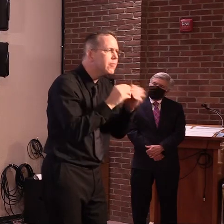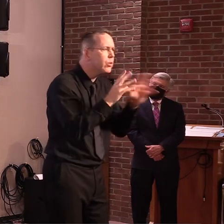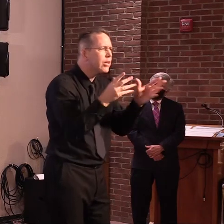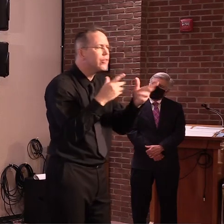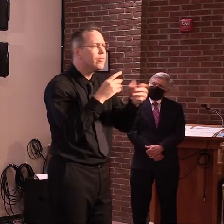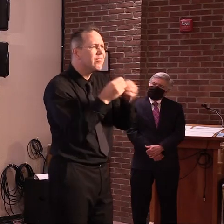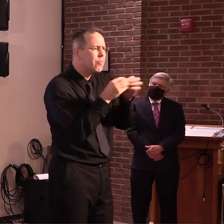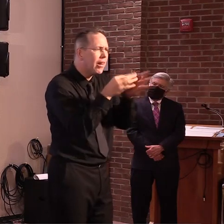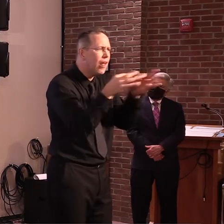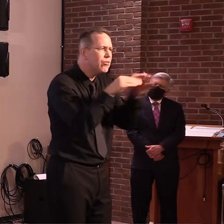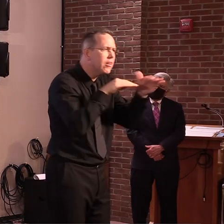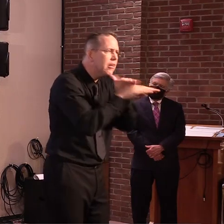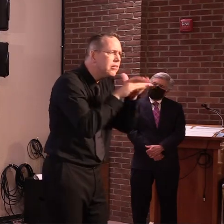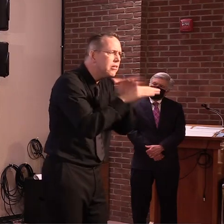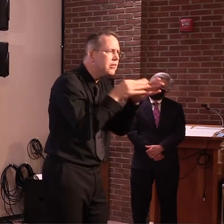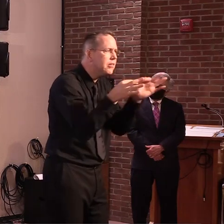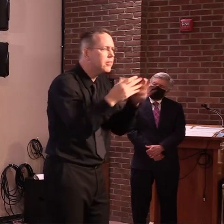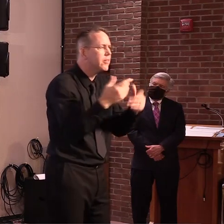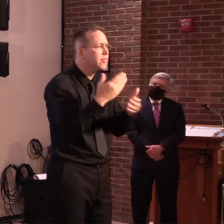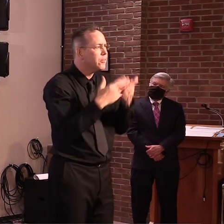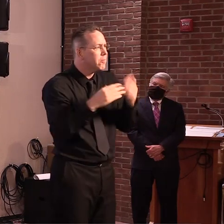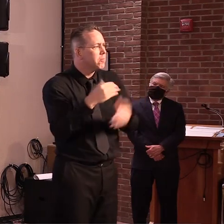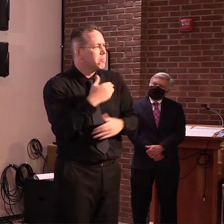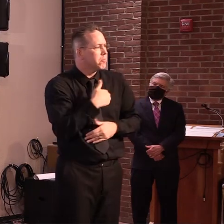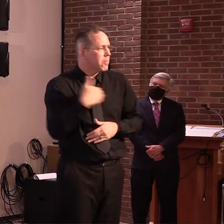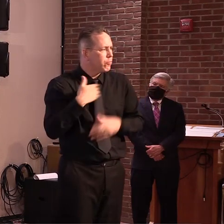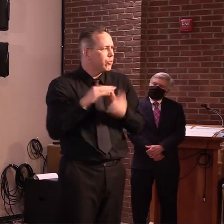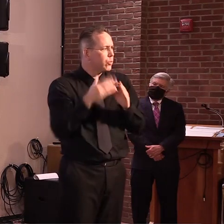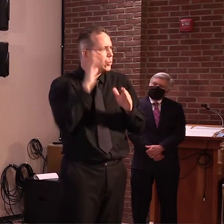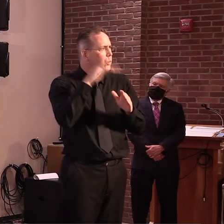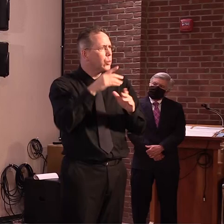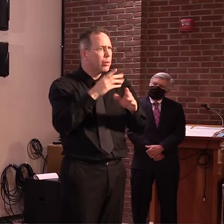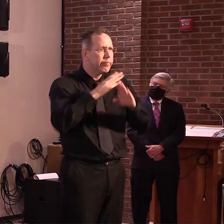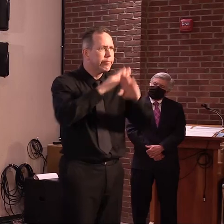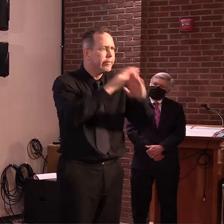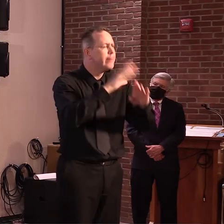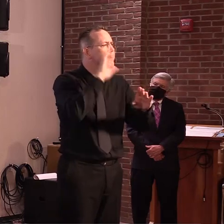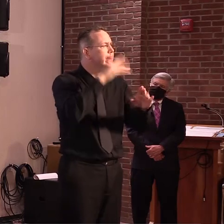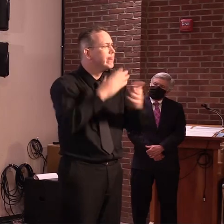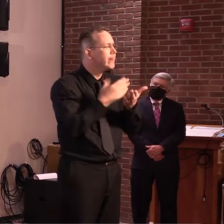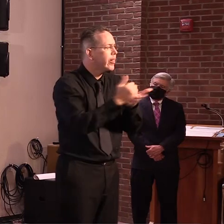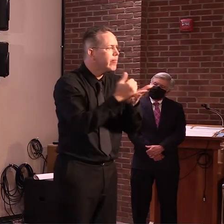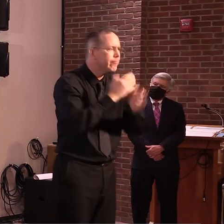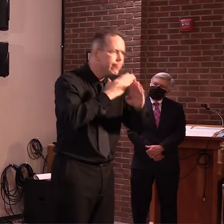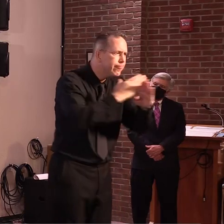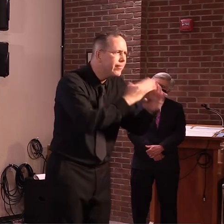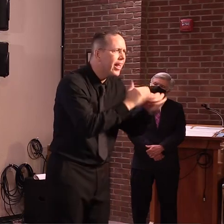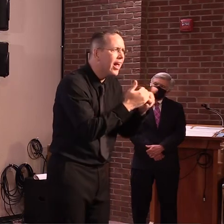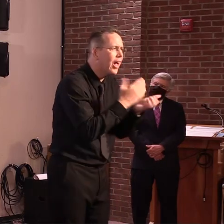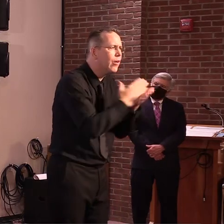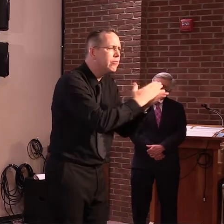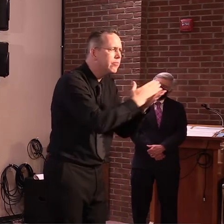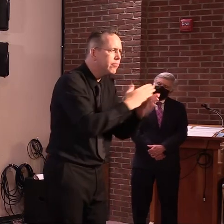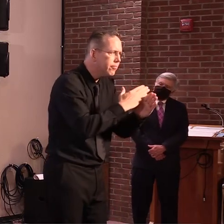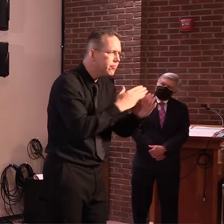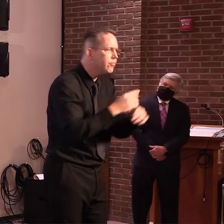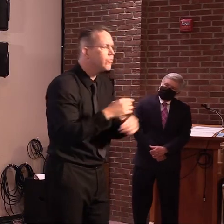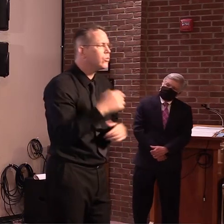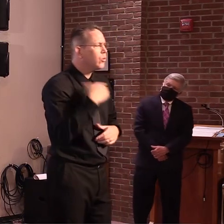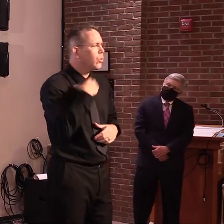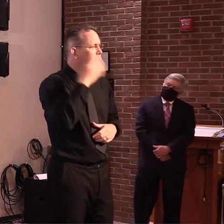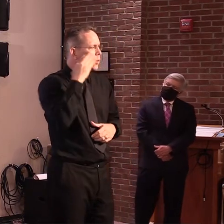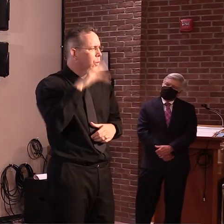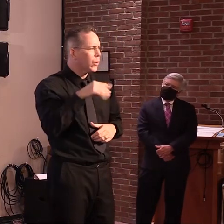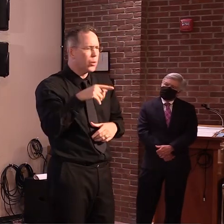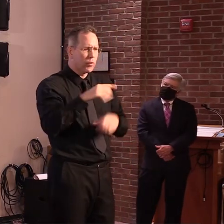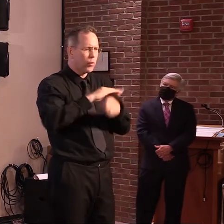to explain some of those fundamental concepts that we explain all the time in our press